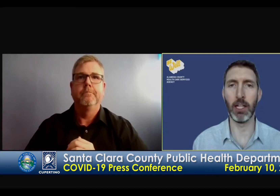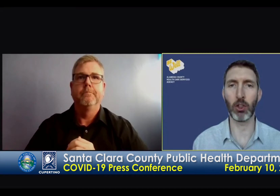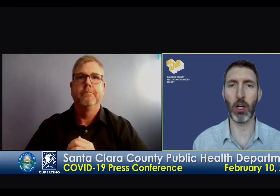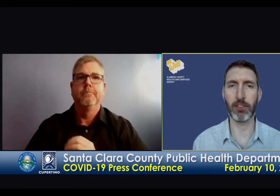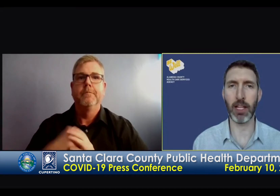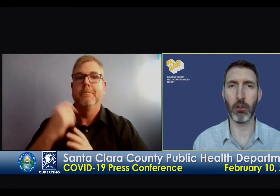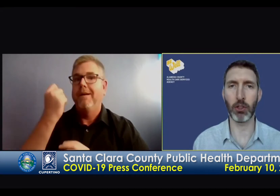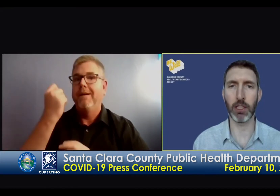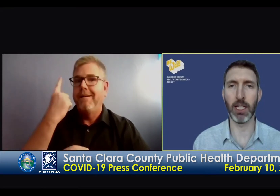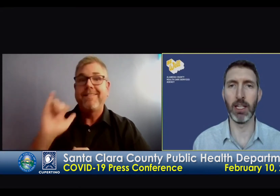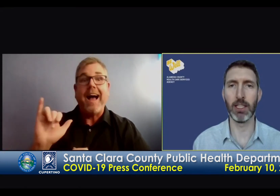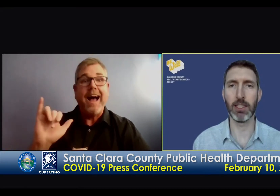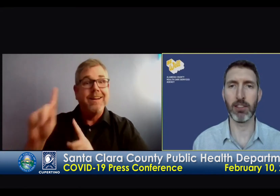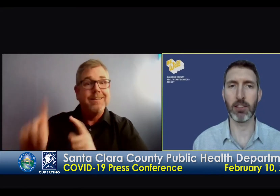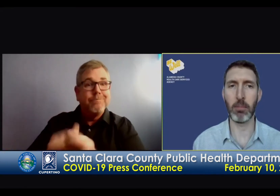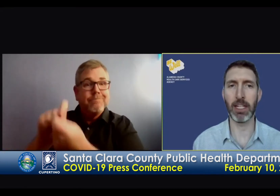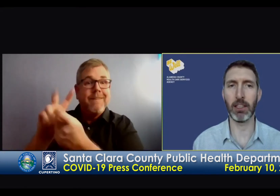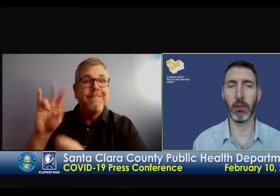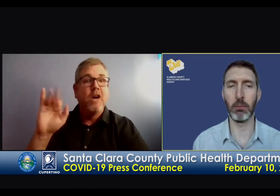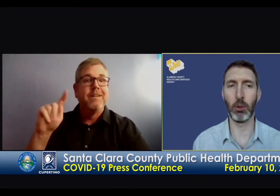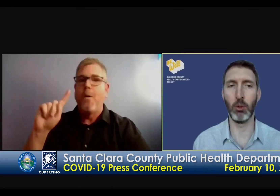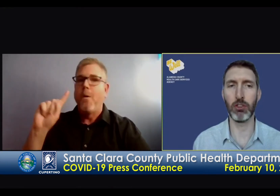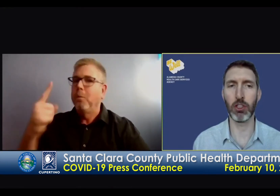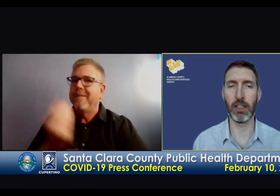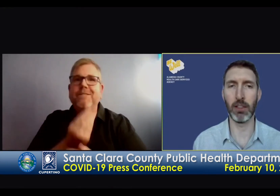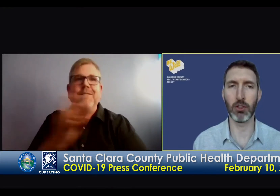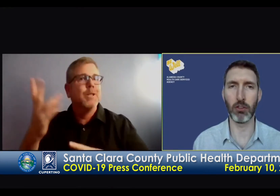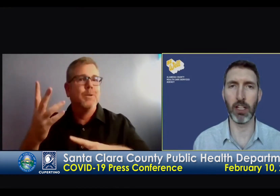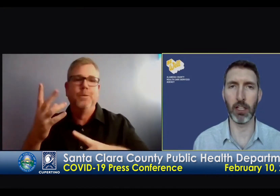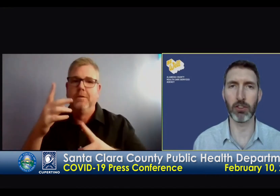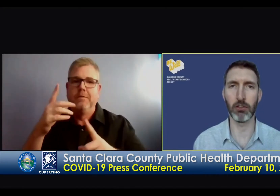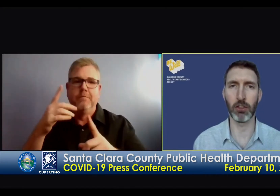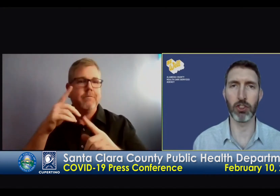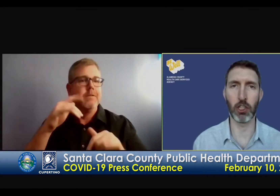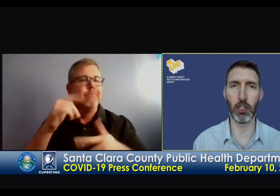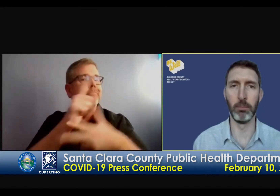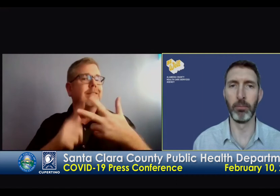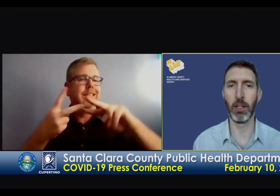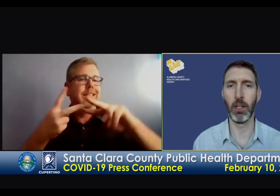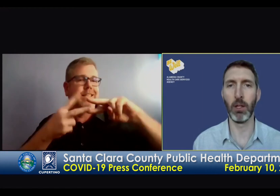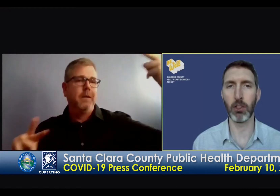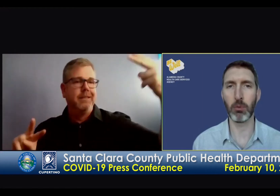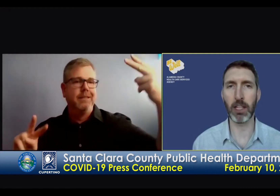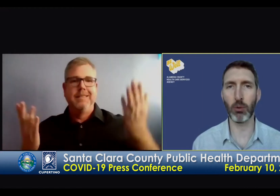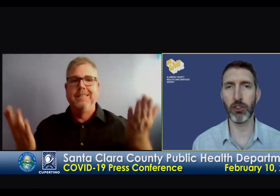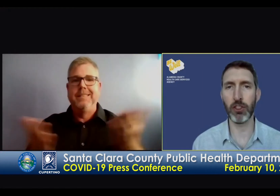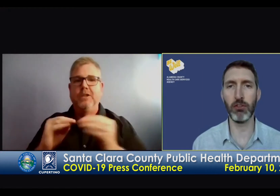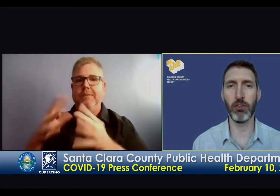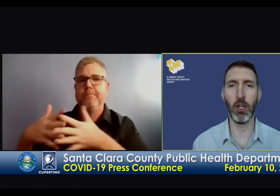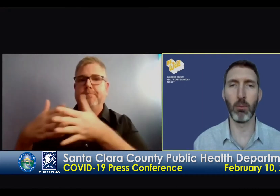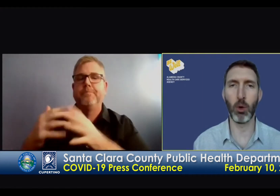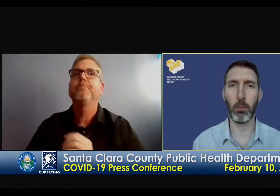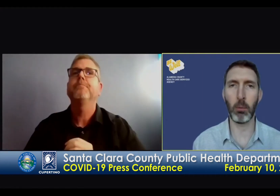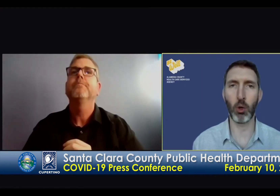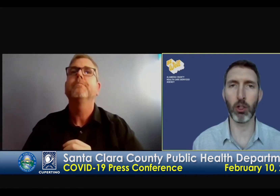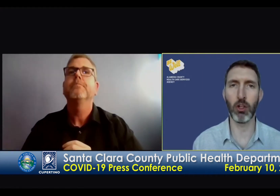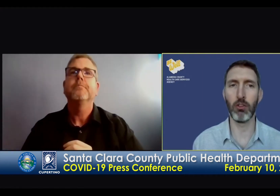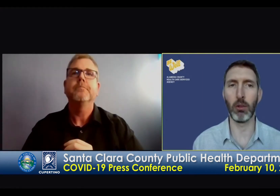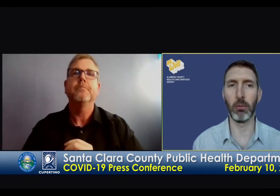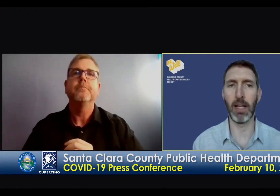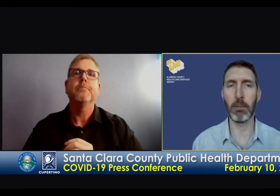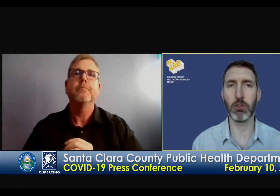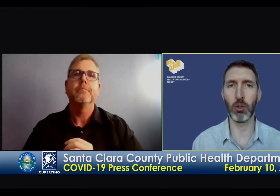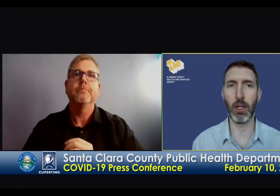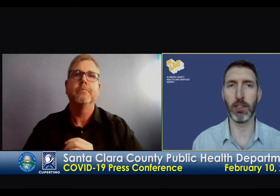and across California to systematically improve surveillance for variants of concern. We expect to receive more reports